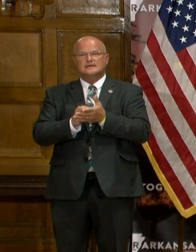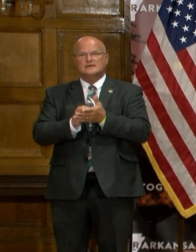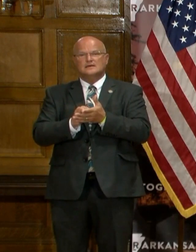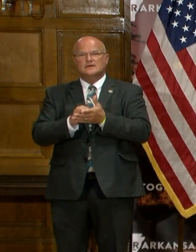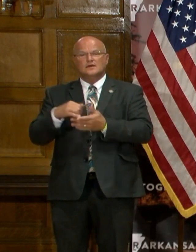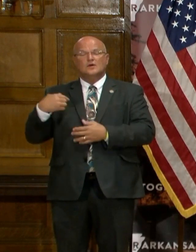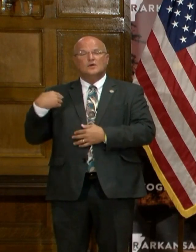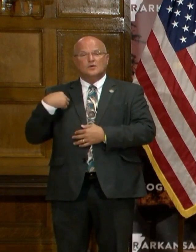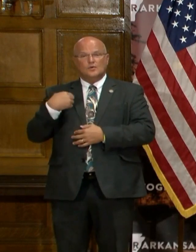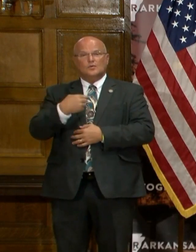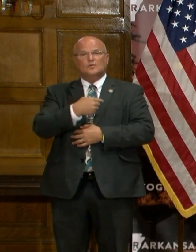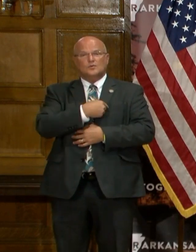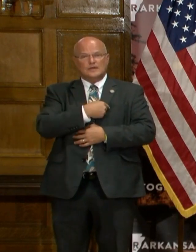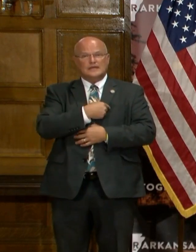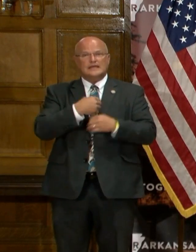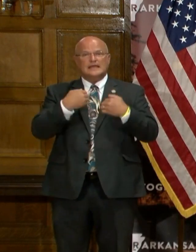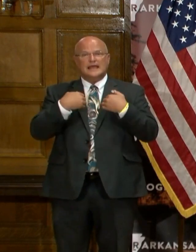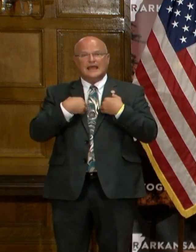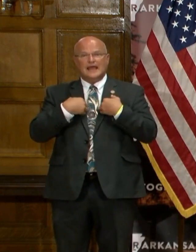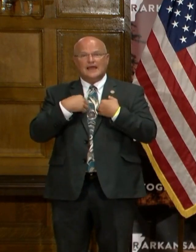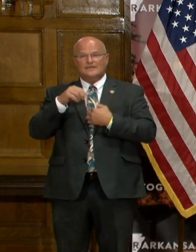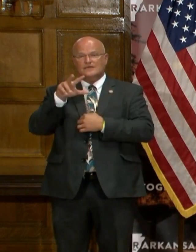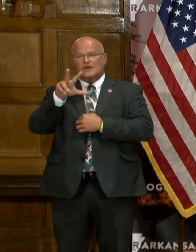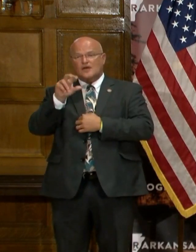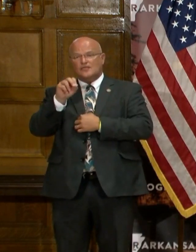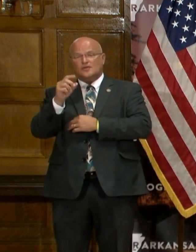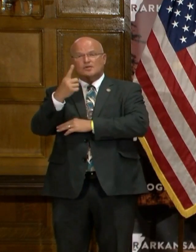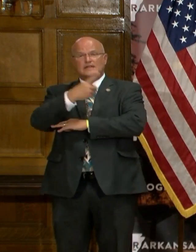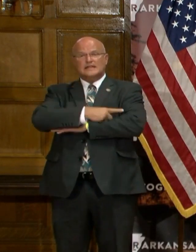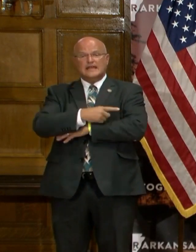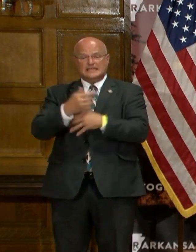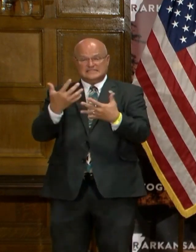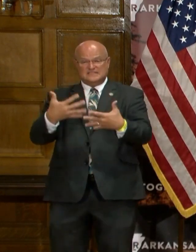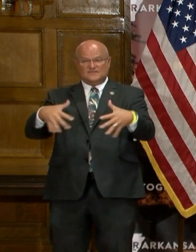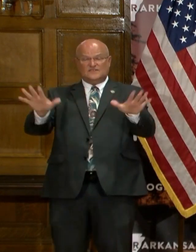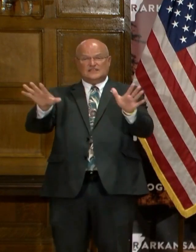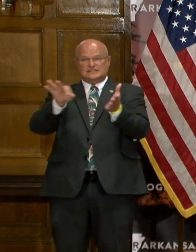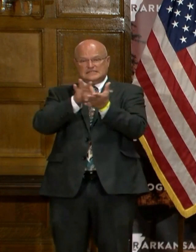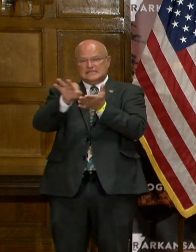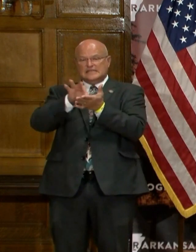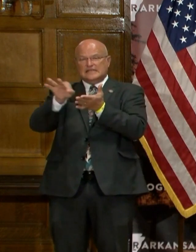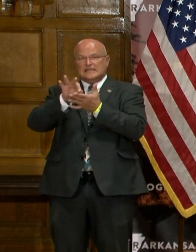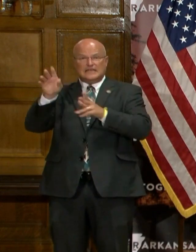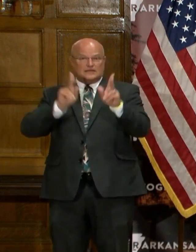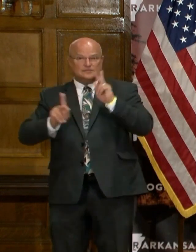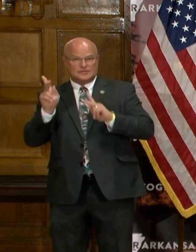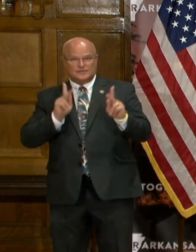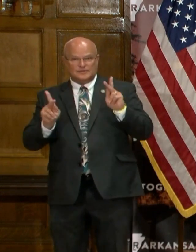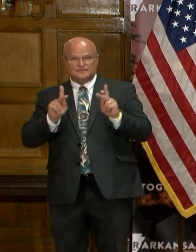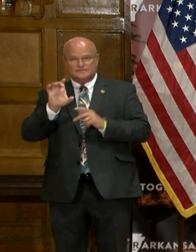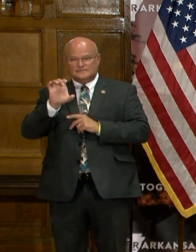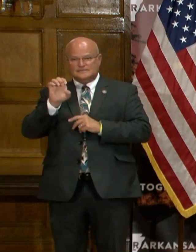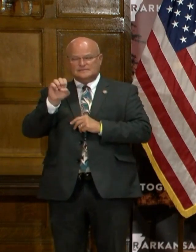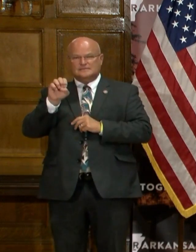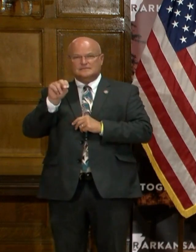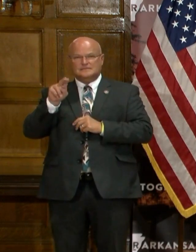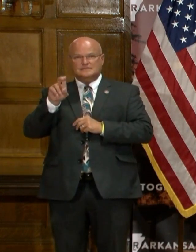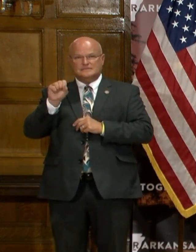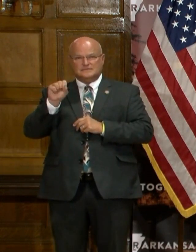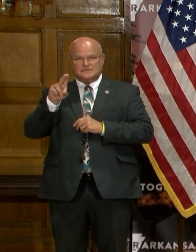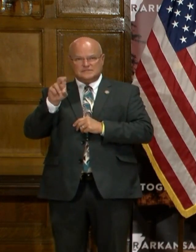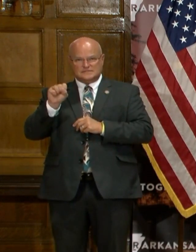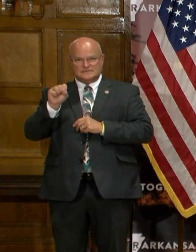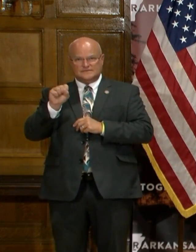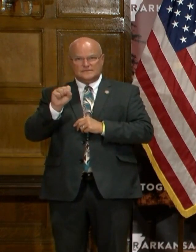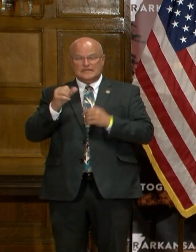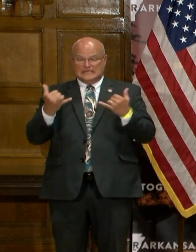we have 30 days to complete the census. And this is September 1,